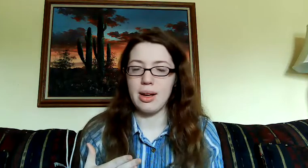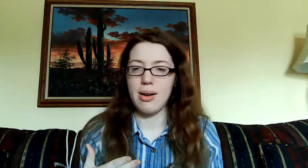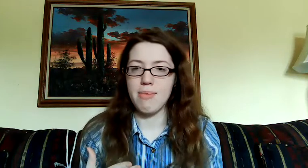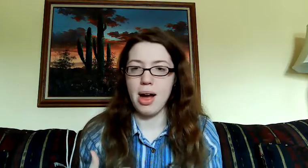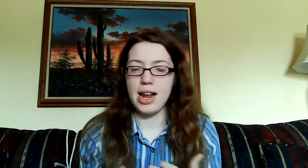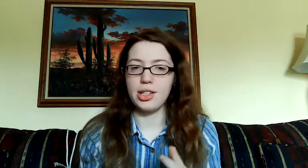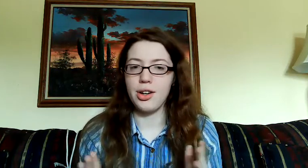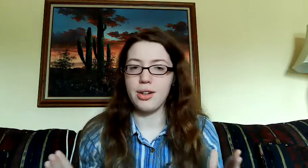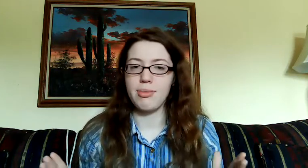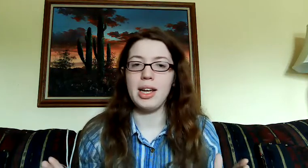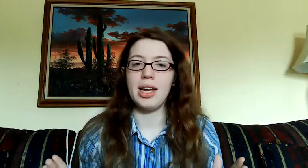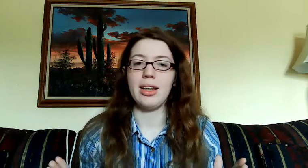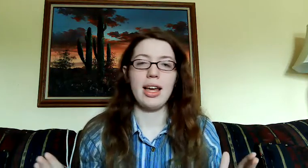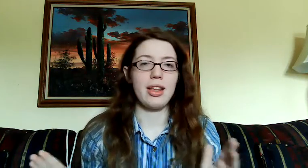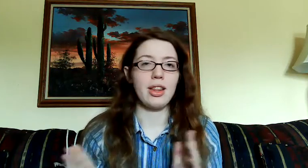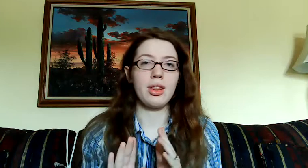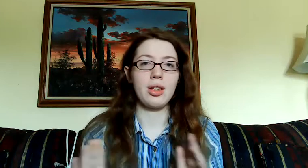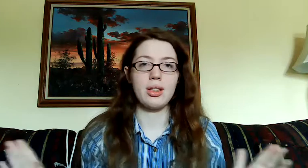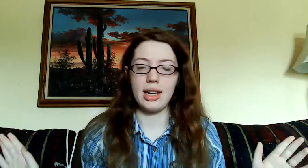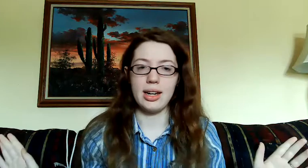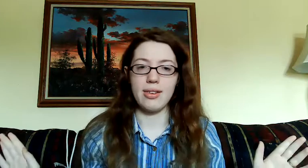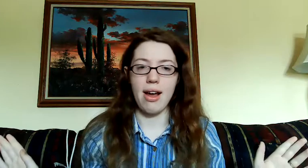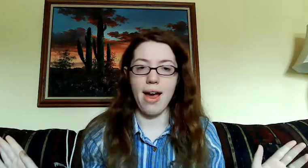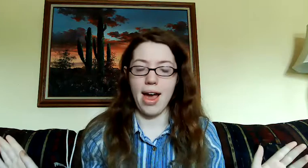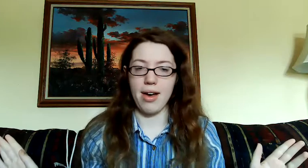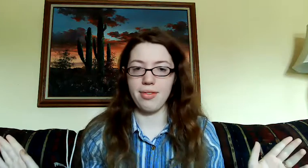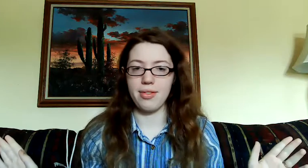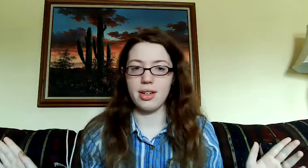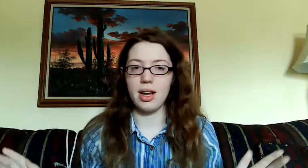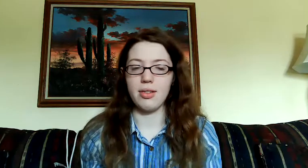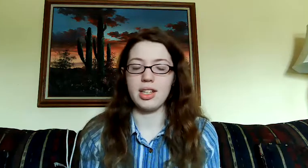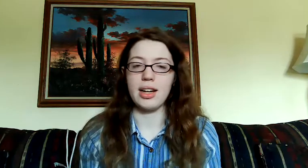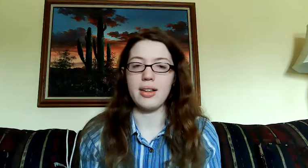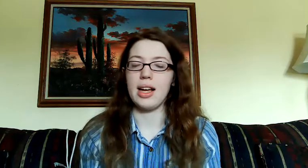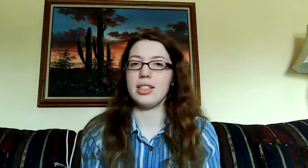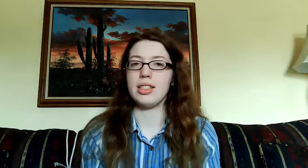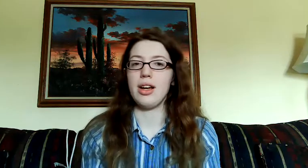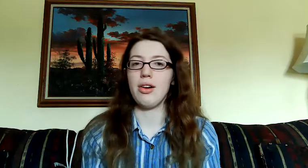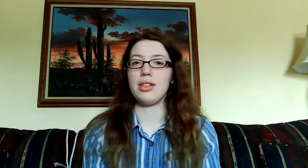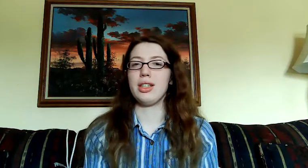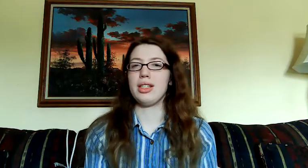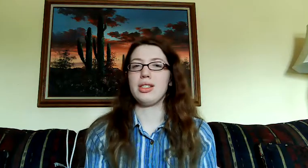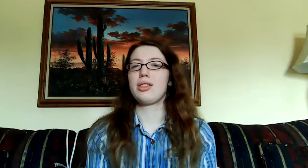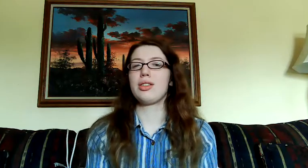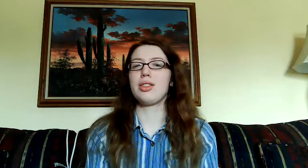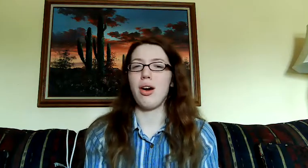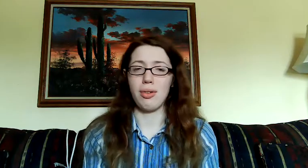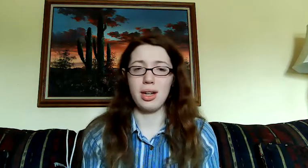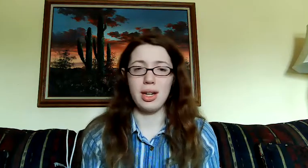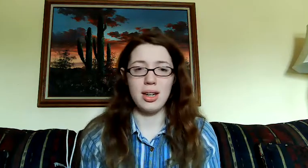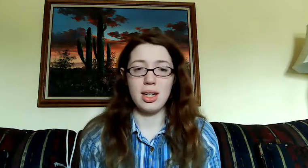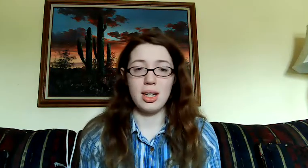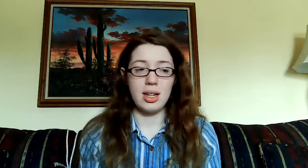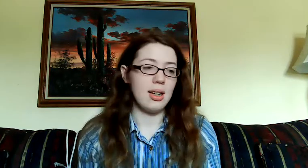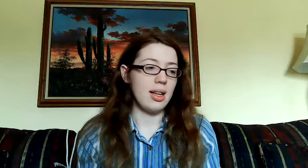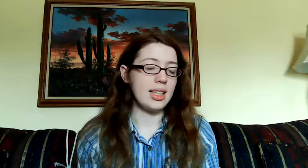but it took me like a year and a half of sign classes to notice this. So, unless everyone else